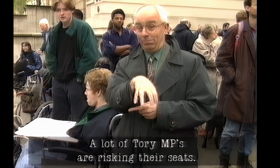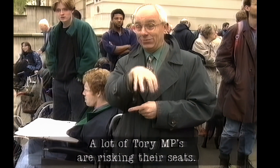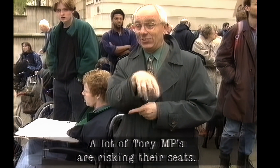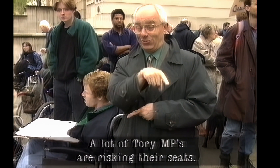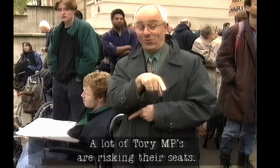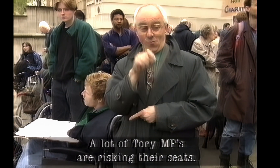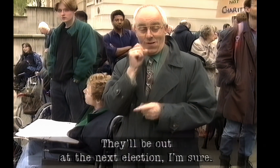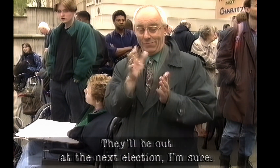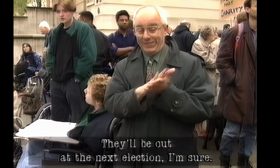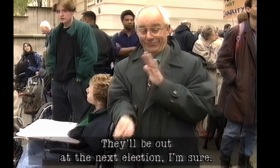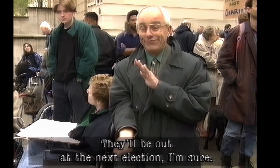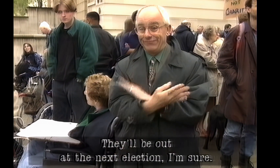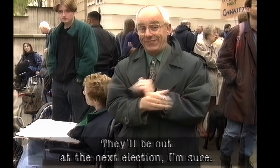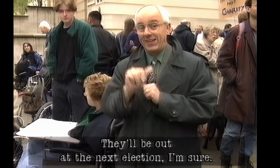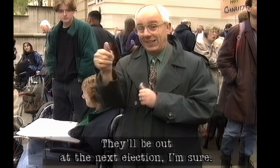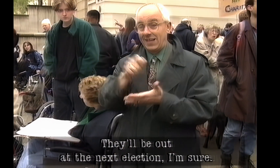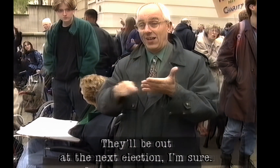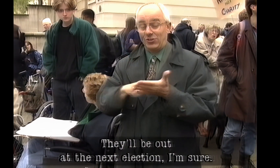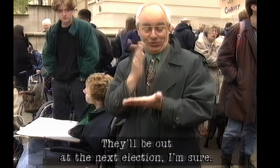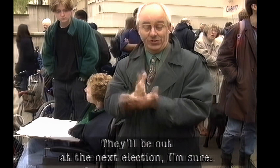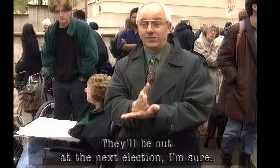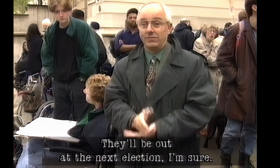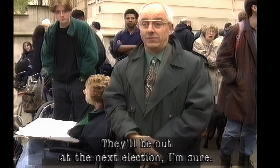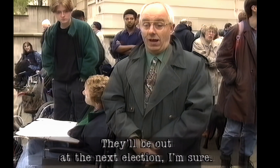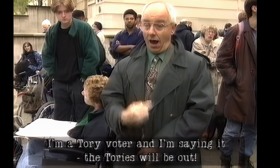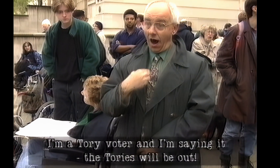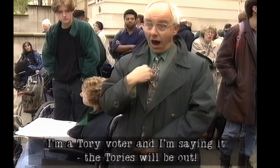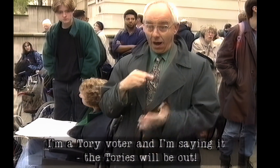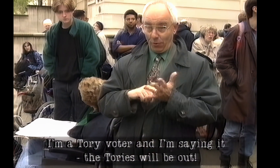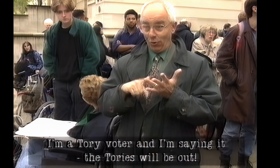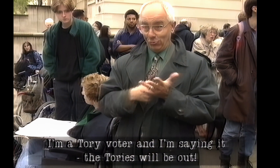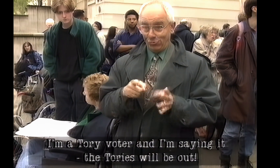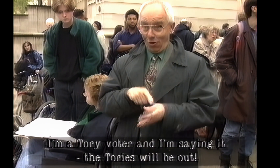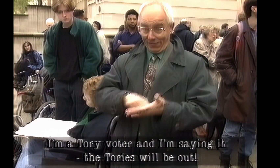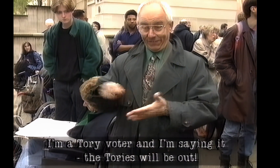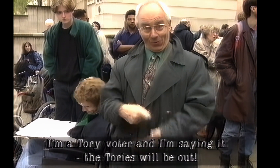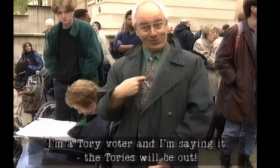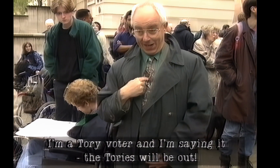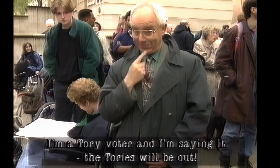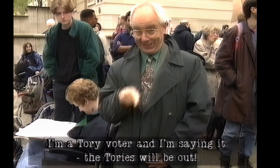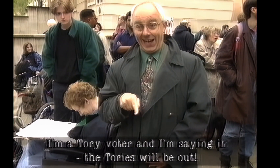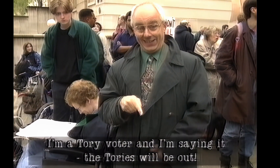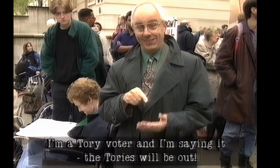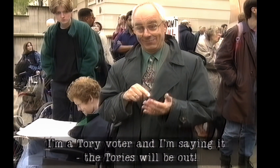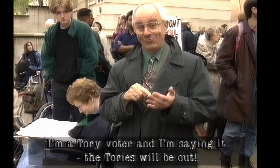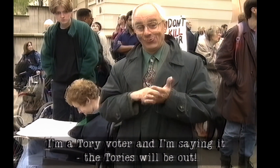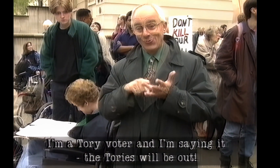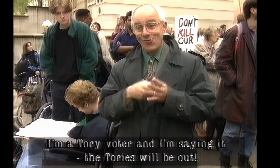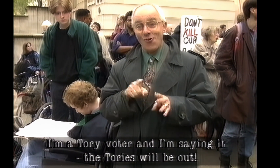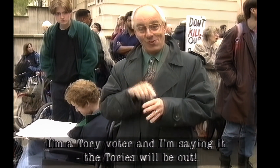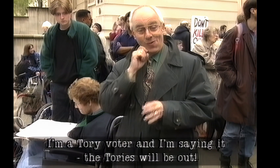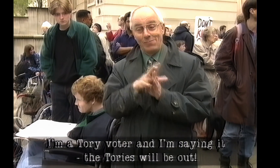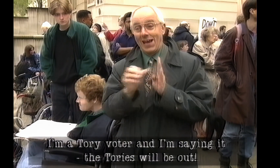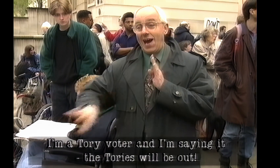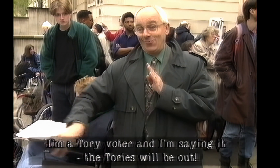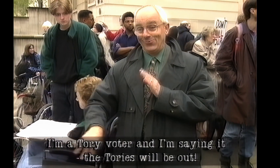seats. They'll be out the next election, I'm sure. And I'm a Tory voter, and I'm saying it. The Tories